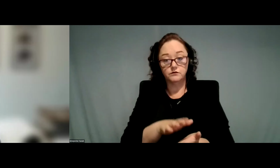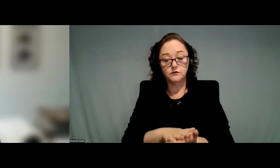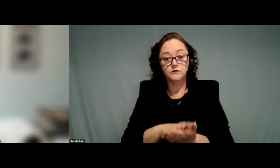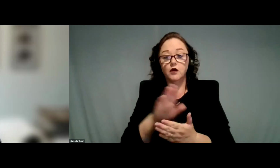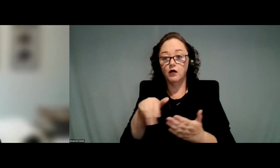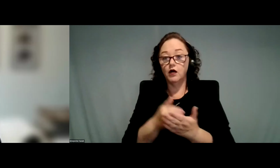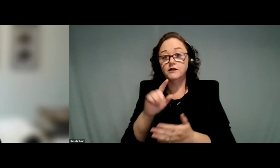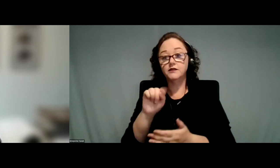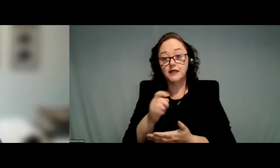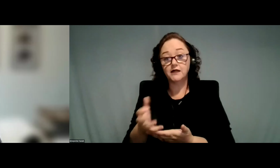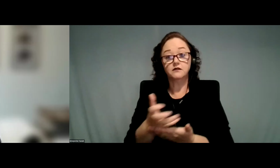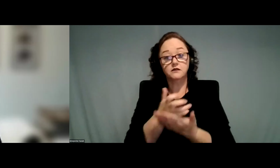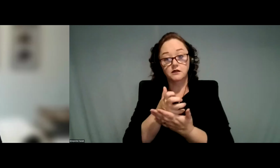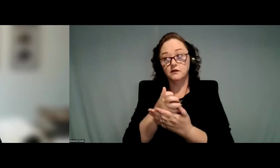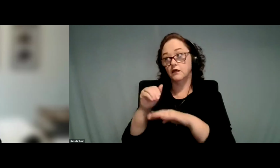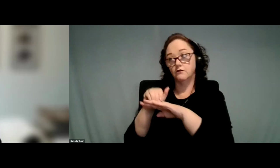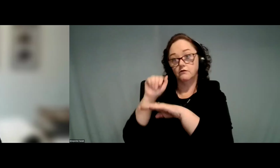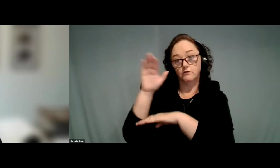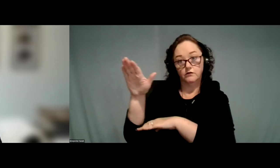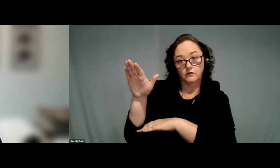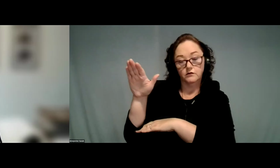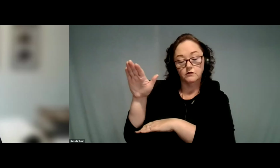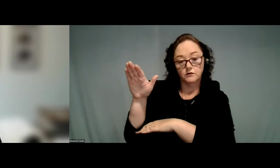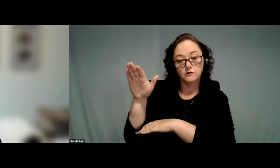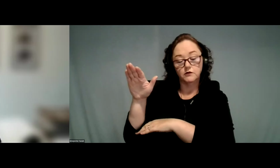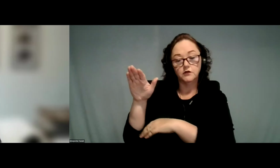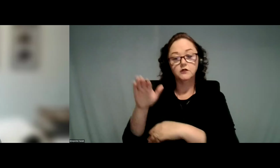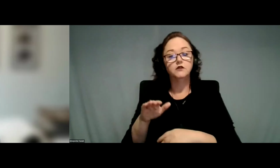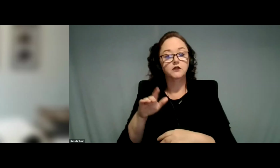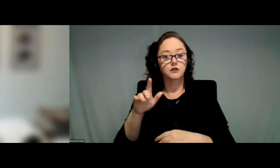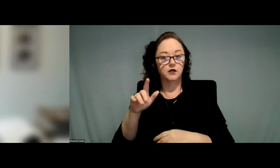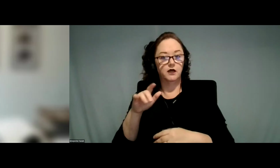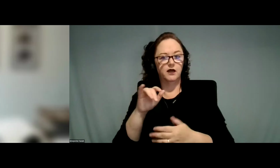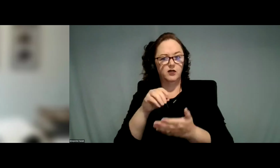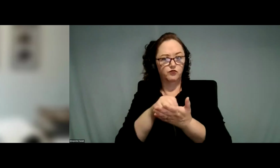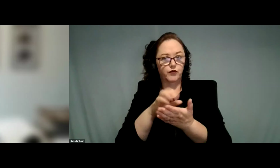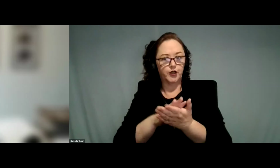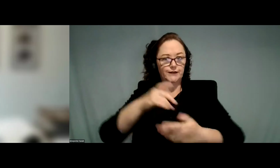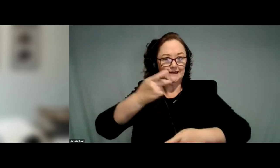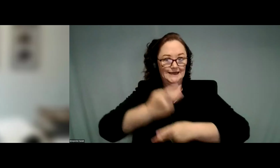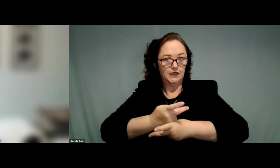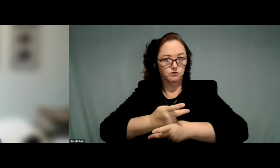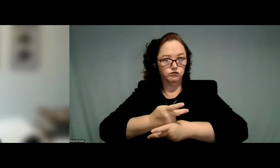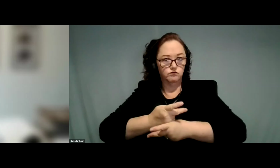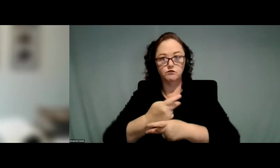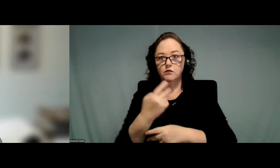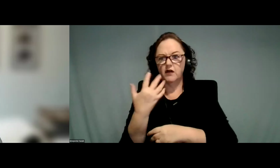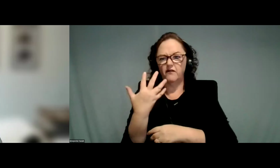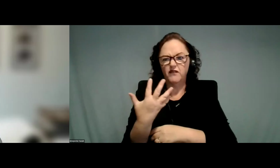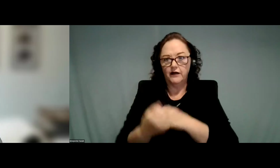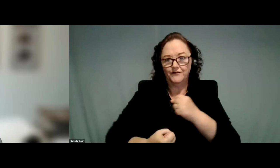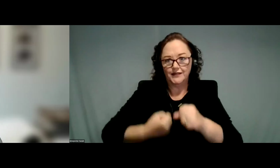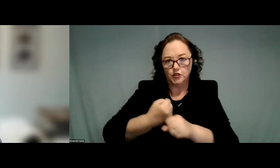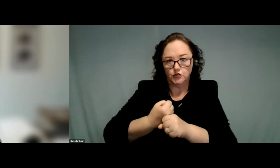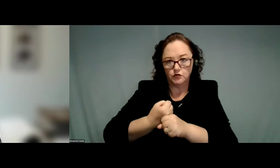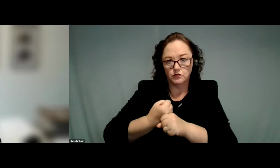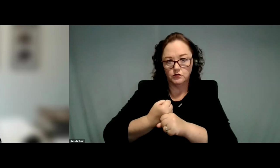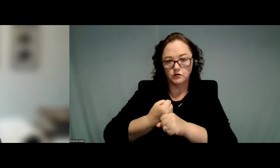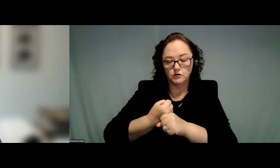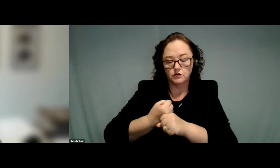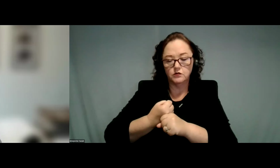and you should keep those. I would recommend that you keep them for 5 years. There is a 3-year right of